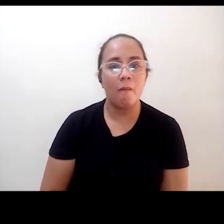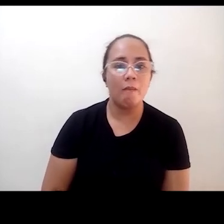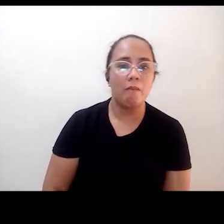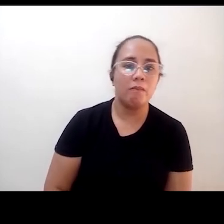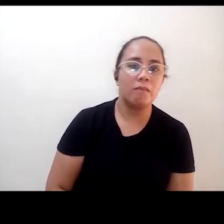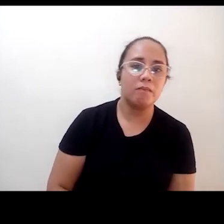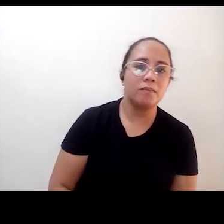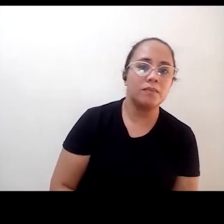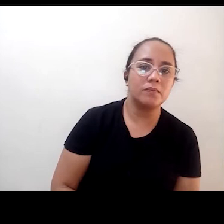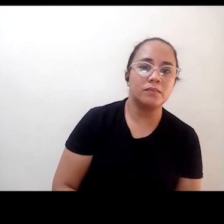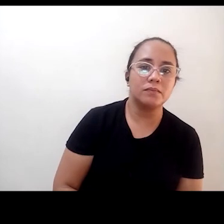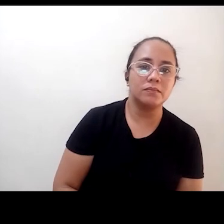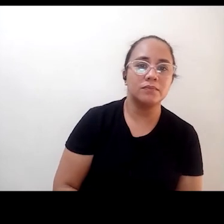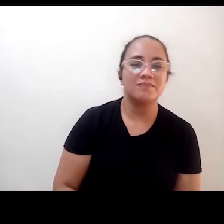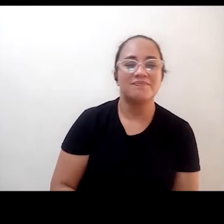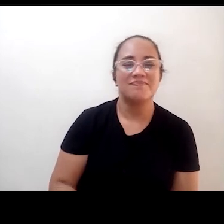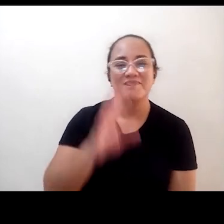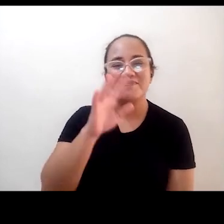Yeah,